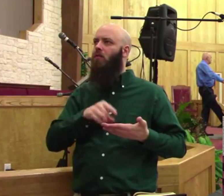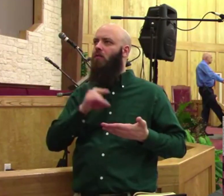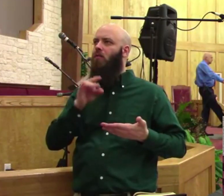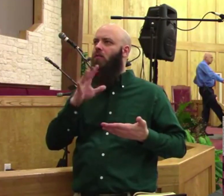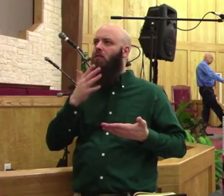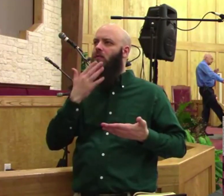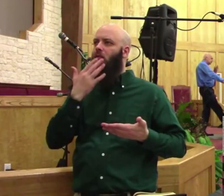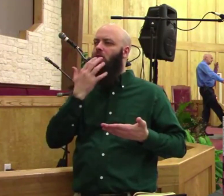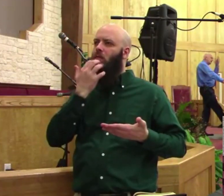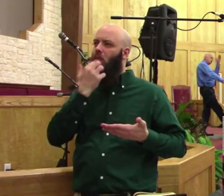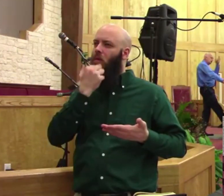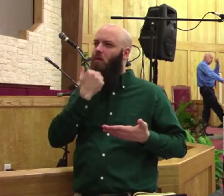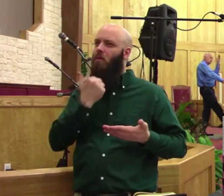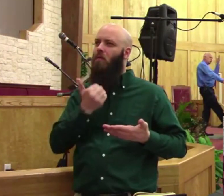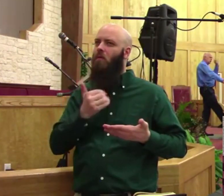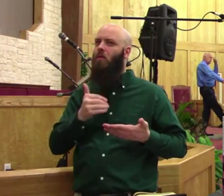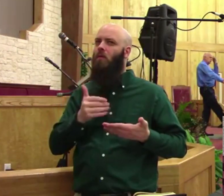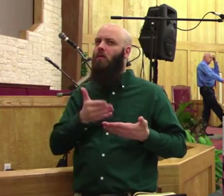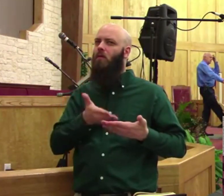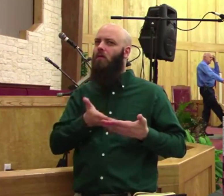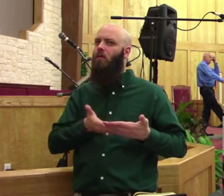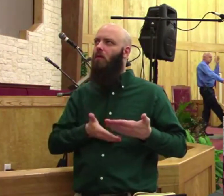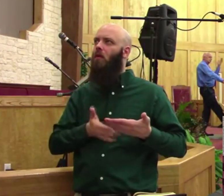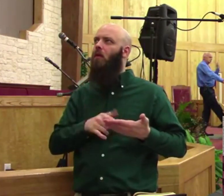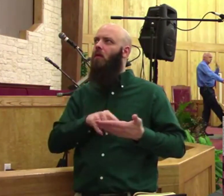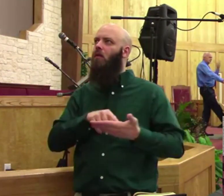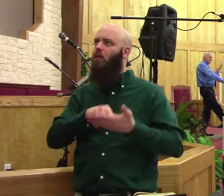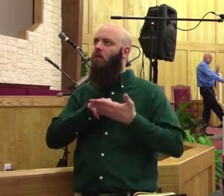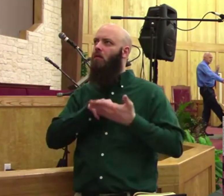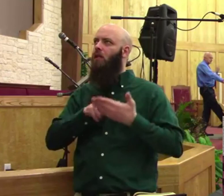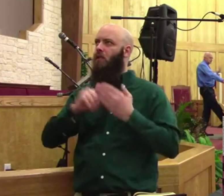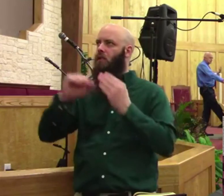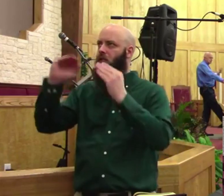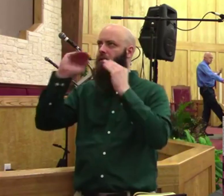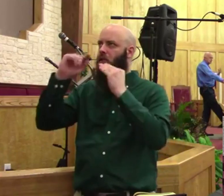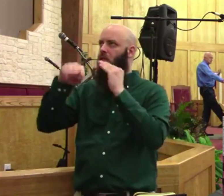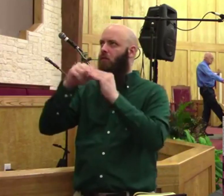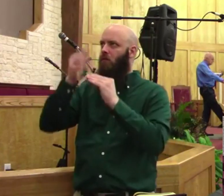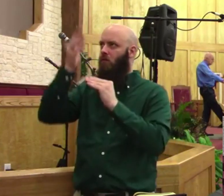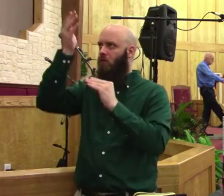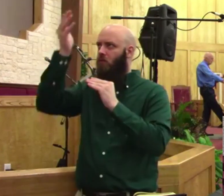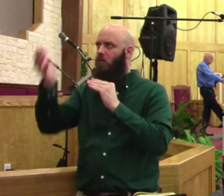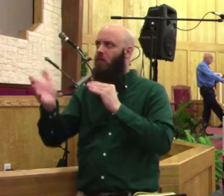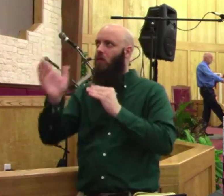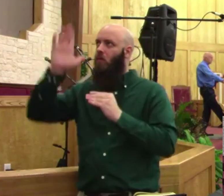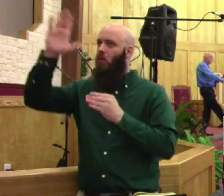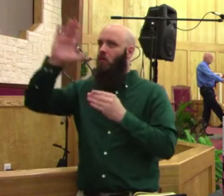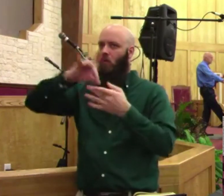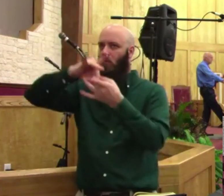And so we learn about you and your relationship with people.